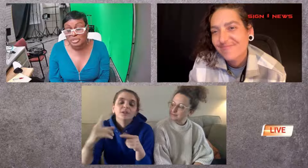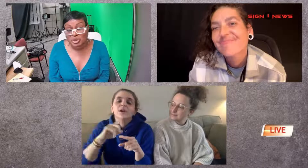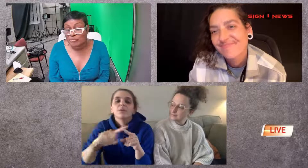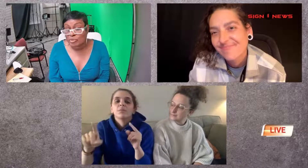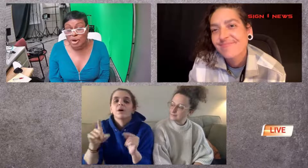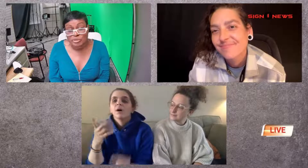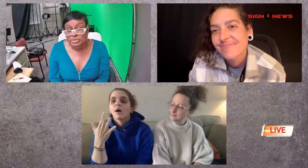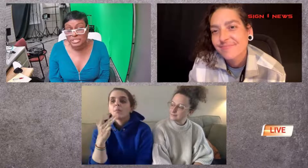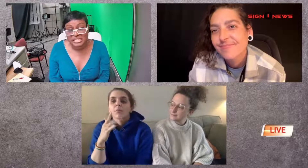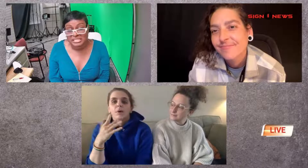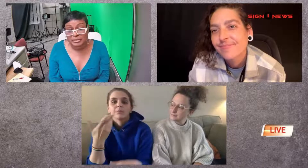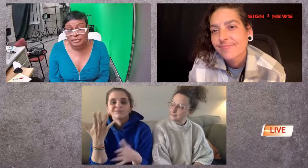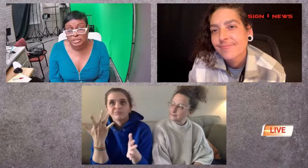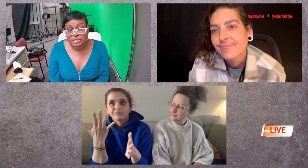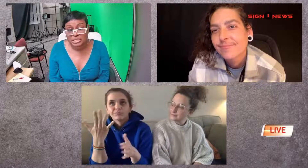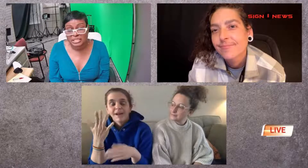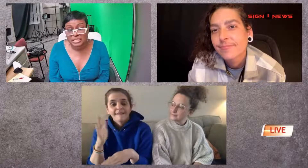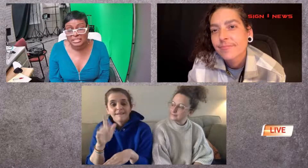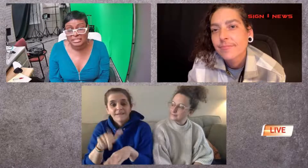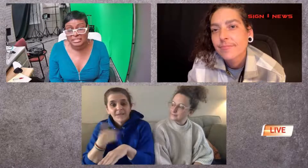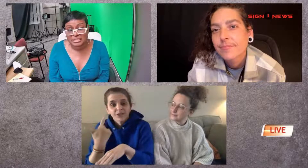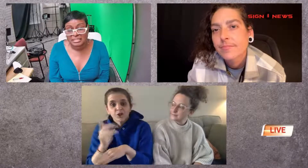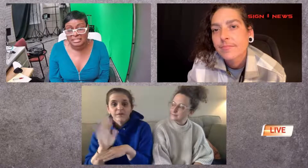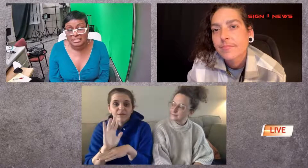I'm just hoping for more opportunities in the future.